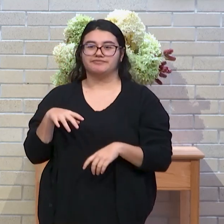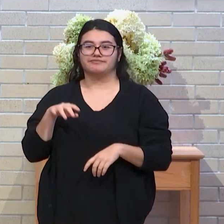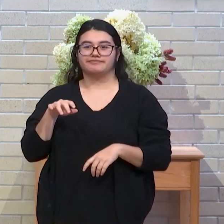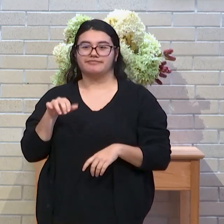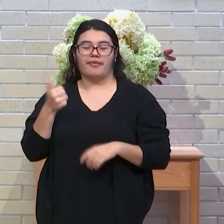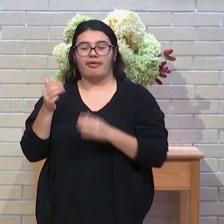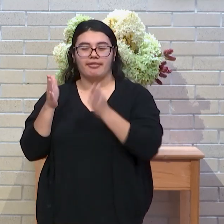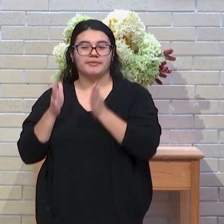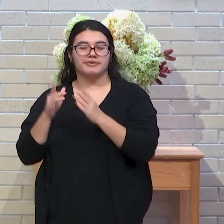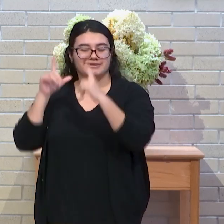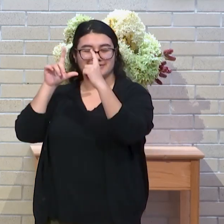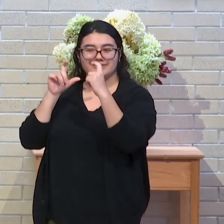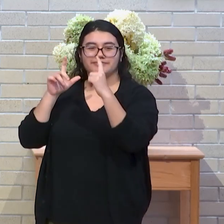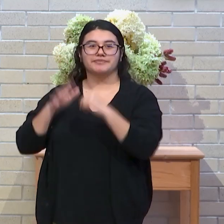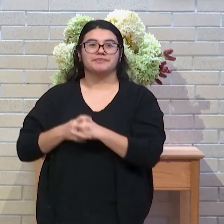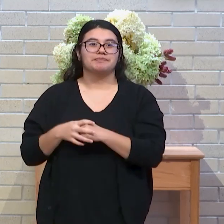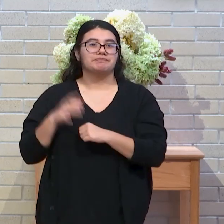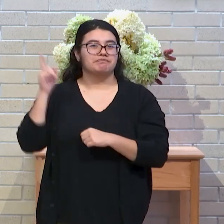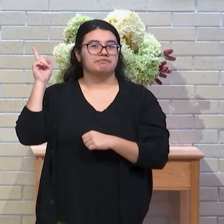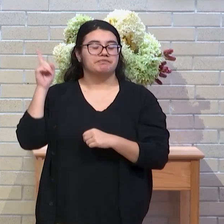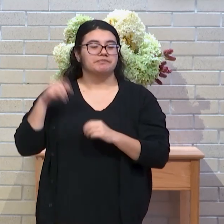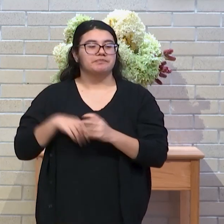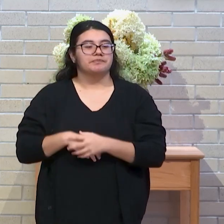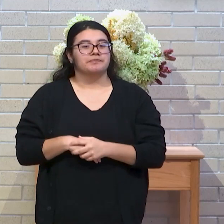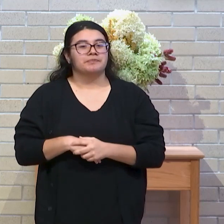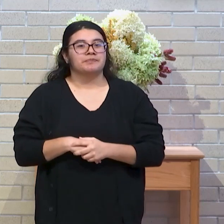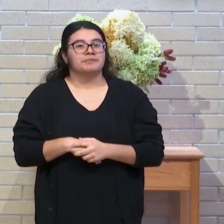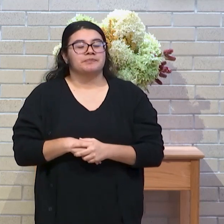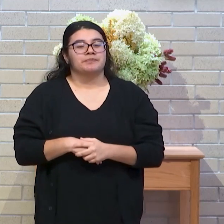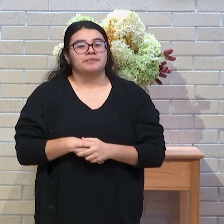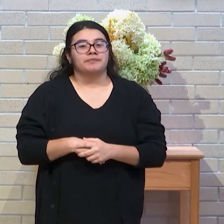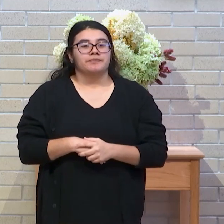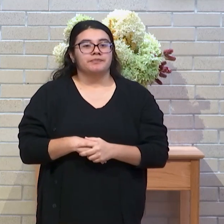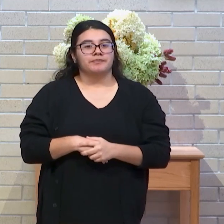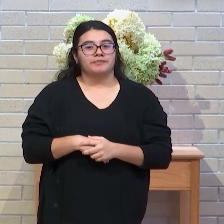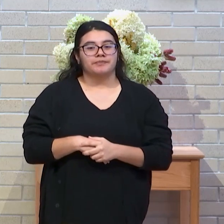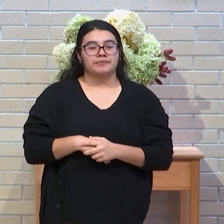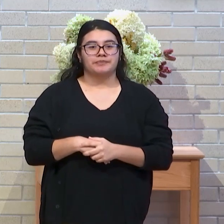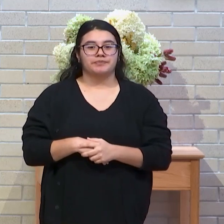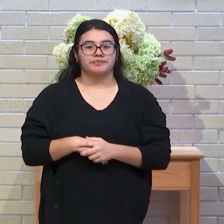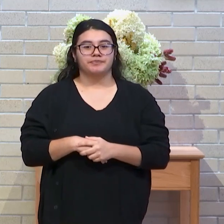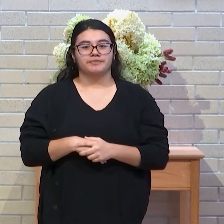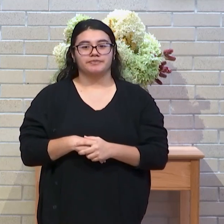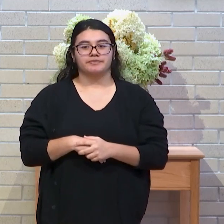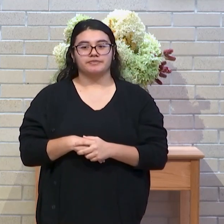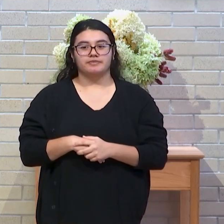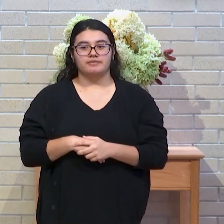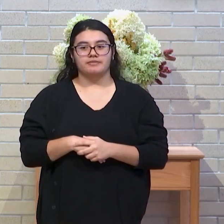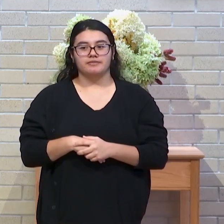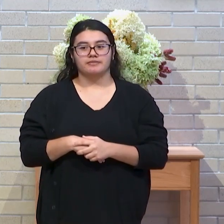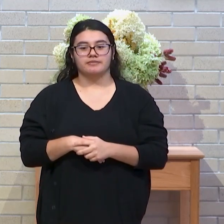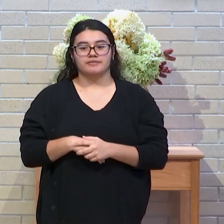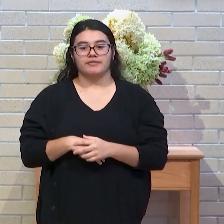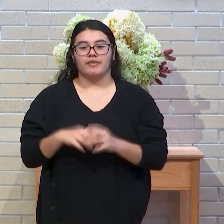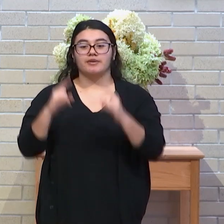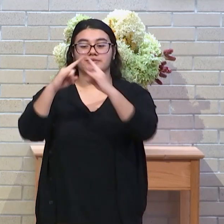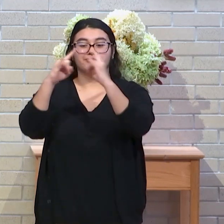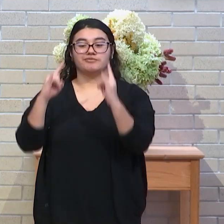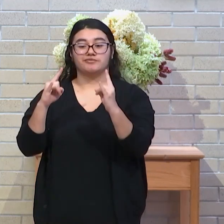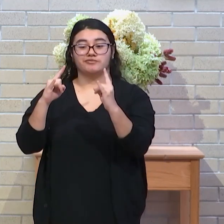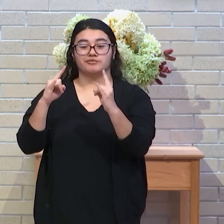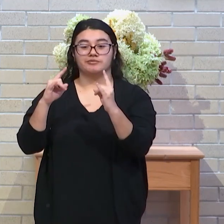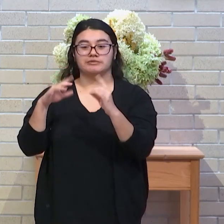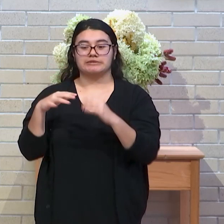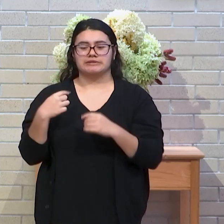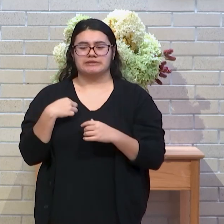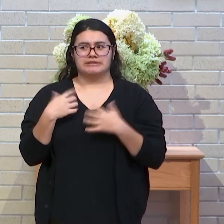like the best representation I could find on Google. While I was in the refugio, though, I started to get a little freaked out at one point because on the